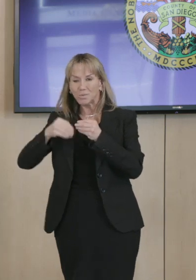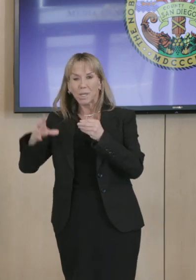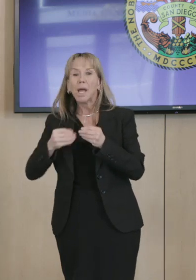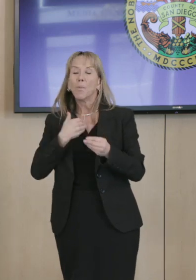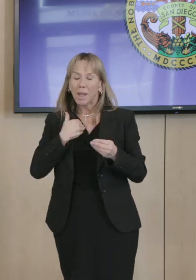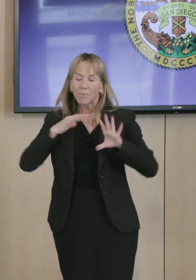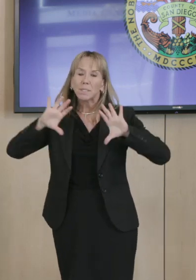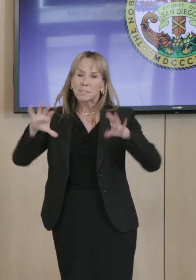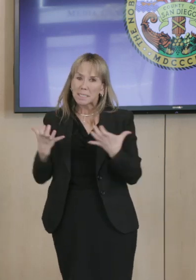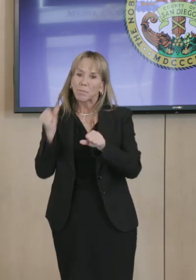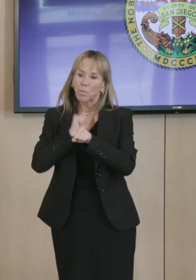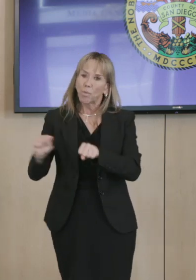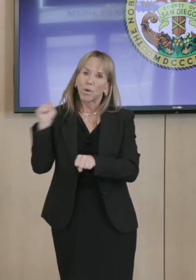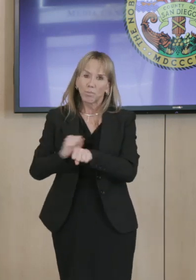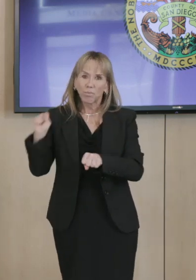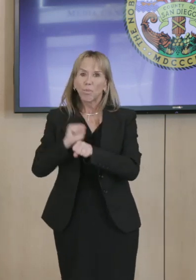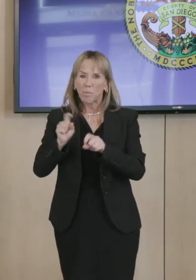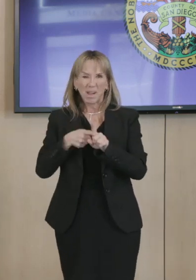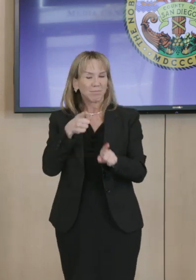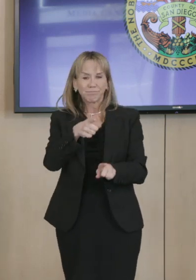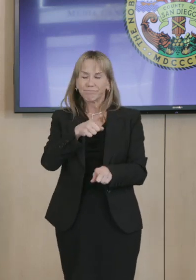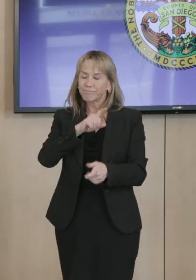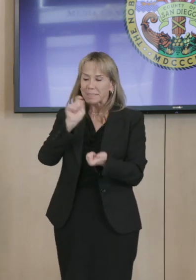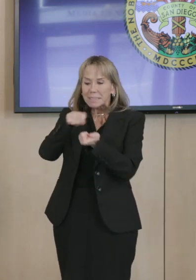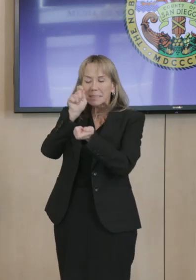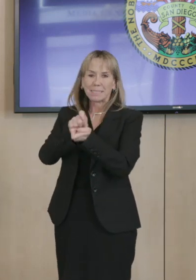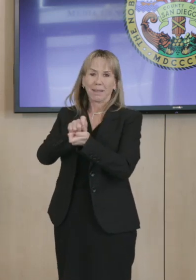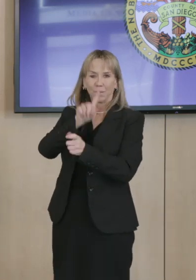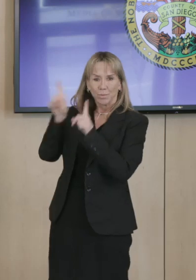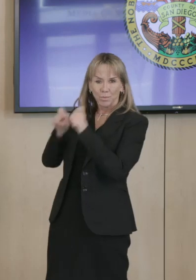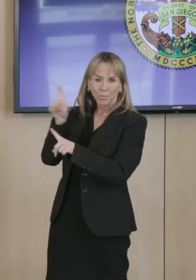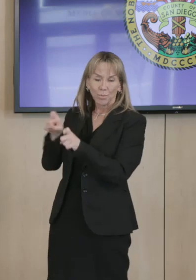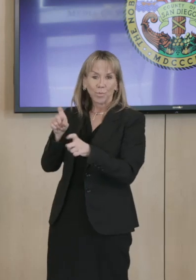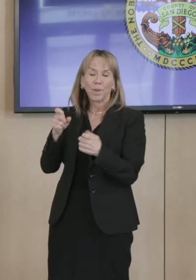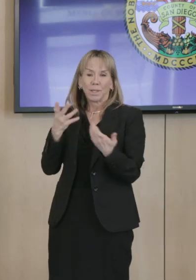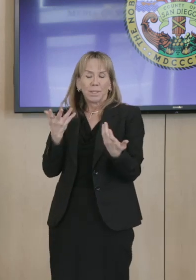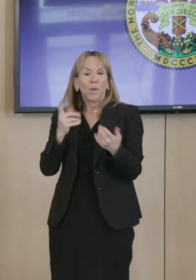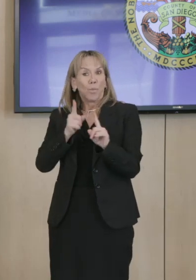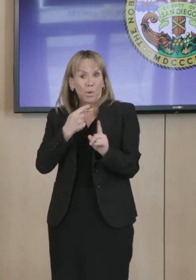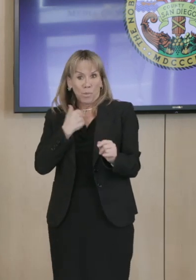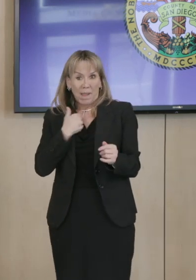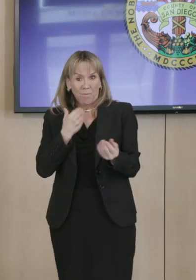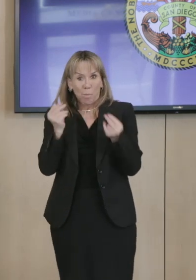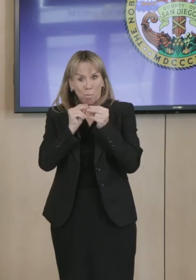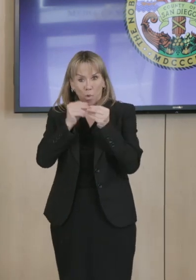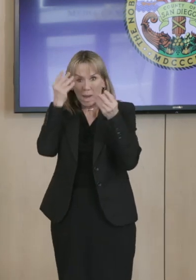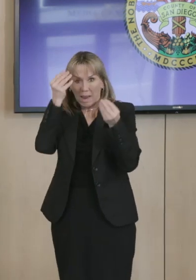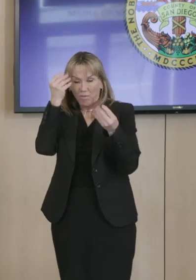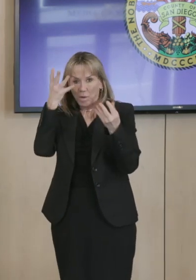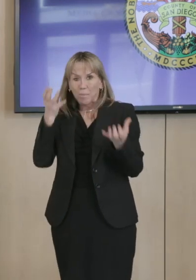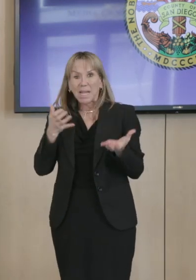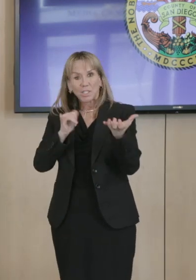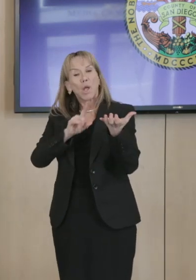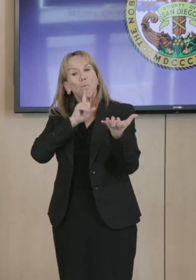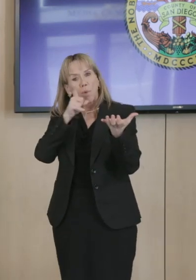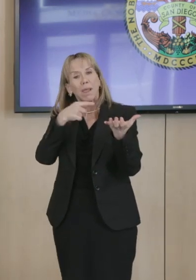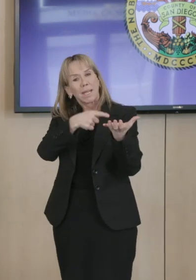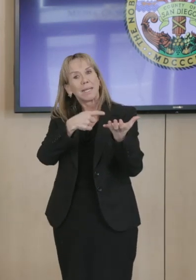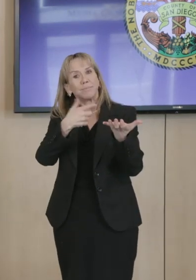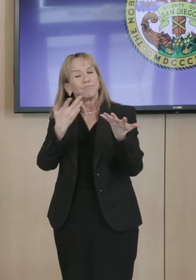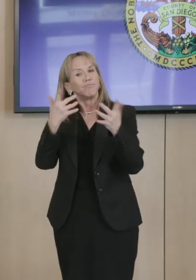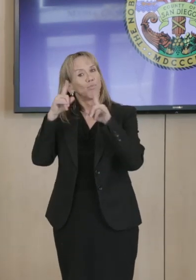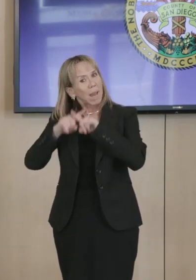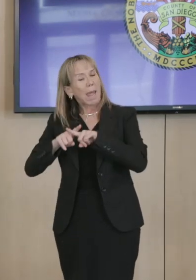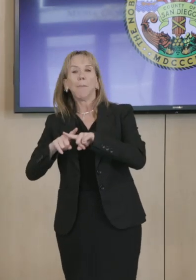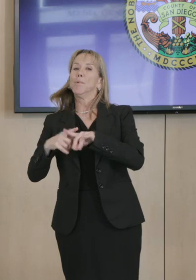tirelessly on these issues and on these questions. And as soon as we have information that we think has some reliability to it based on the facts